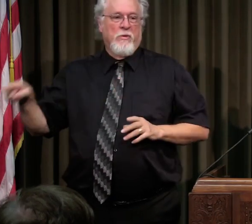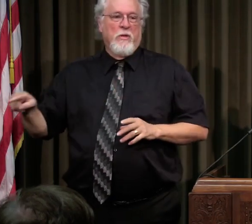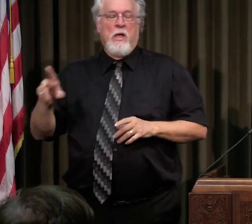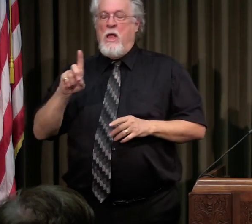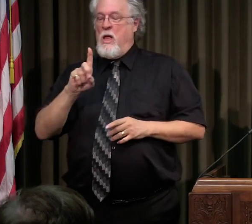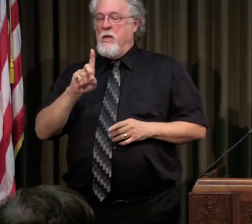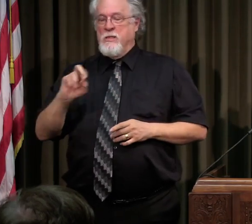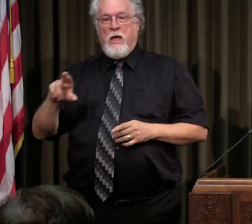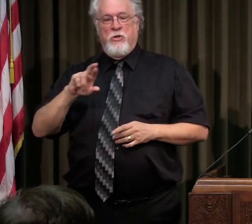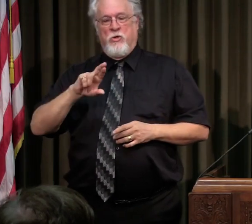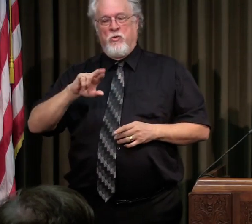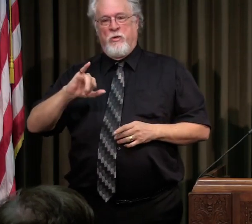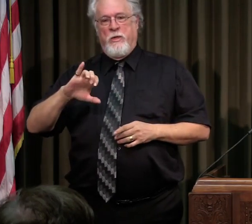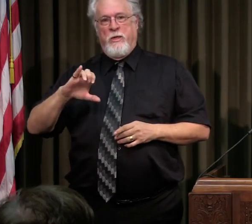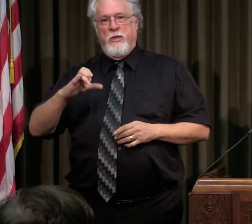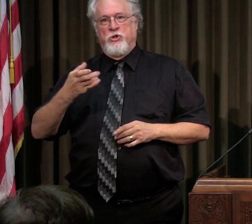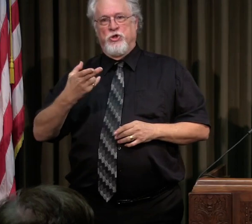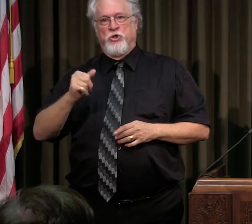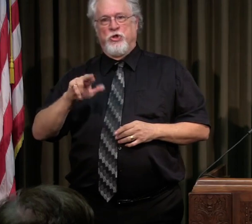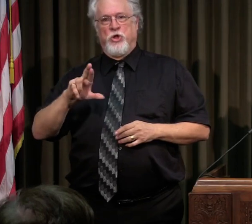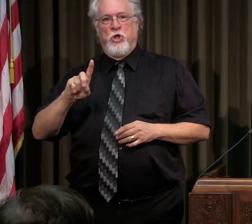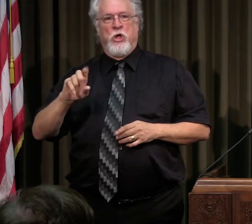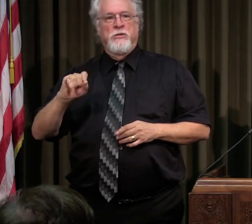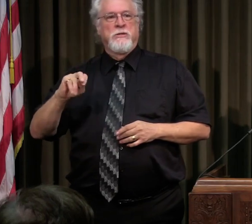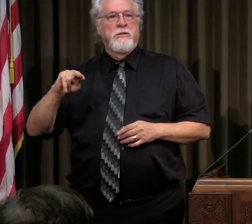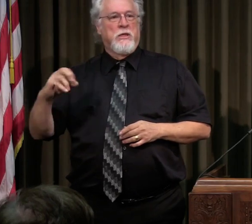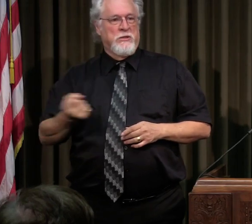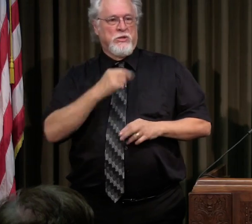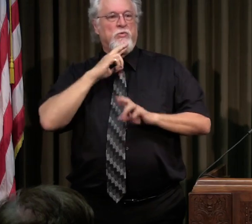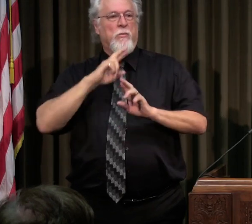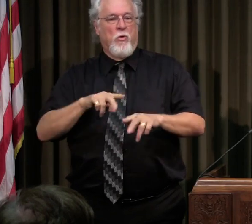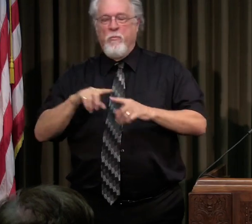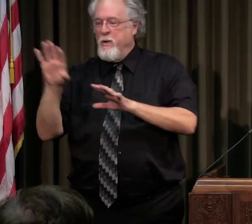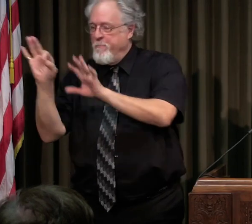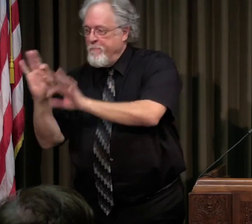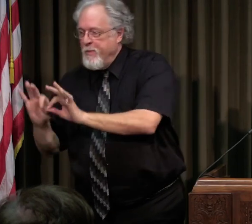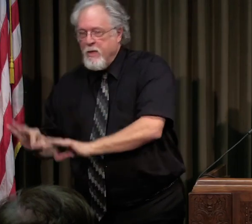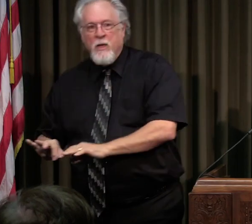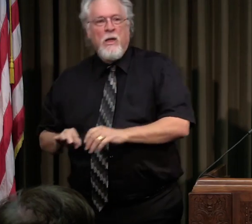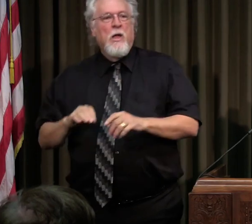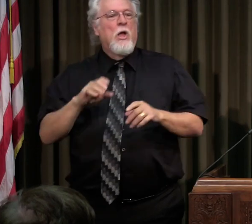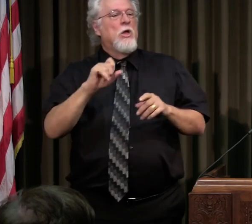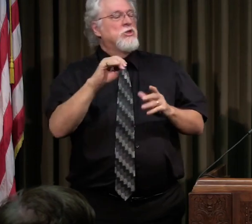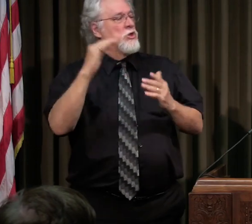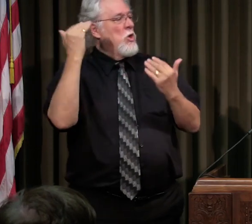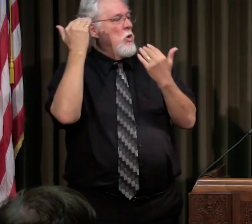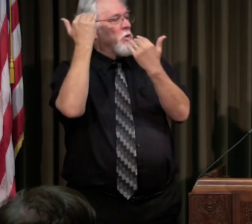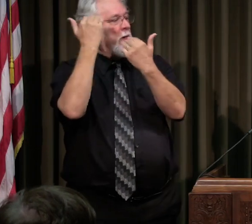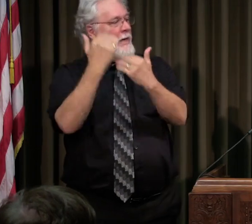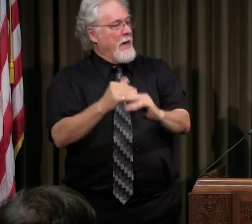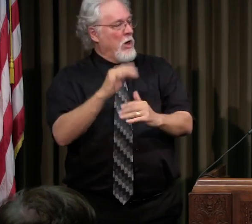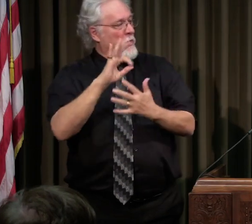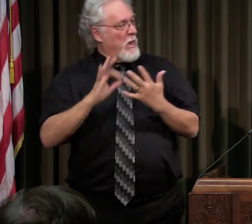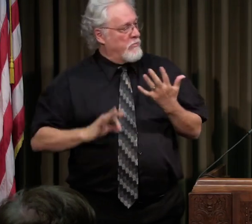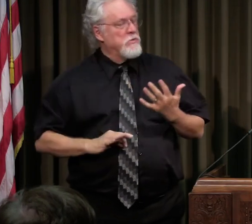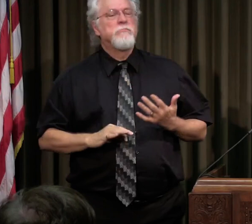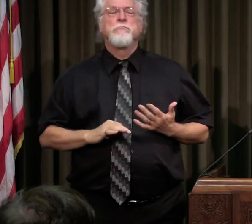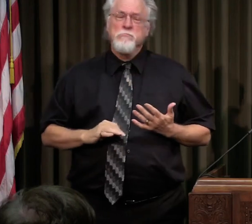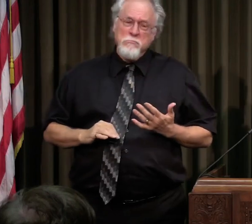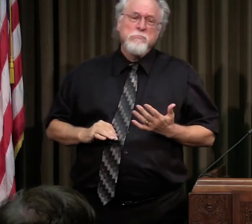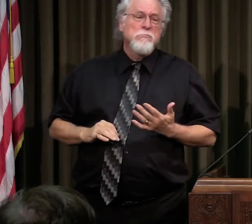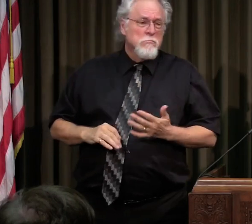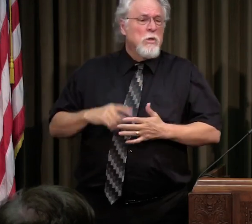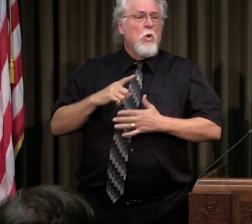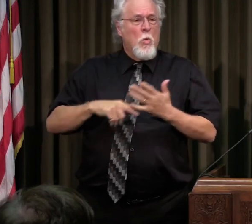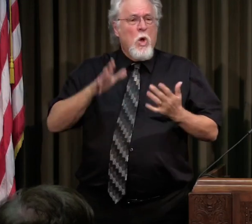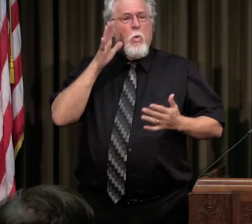Dr. Richardson's report, but they would pick out some. So like narrowing the options? Oh, sure, as to what would